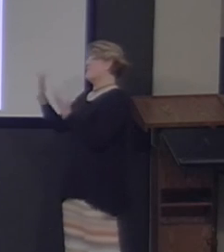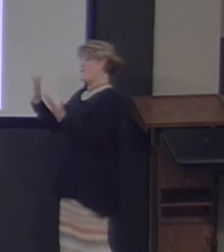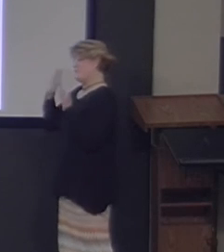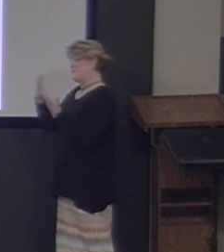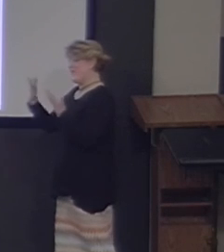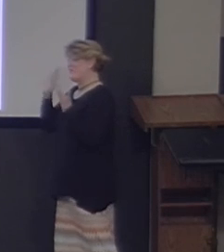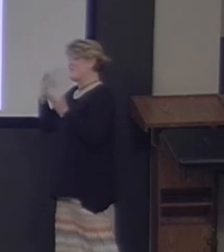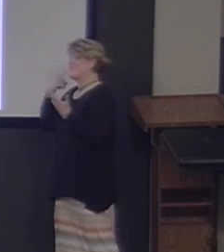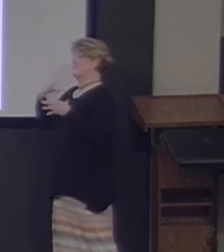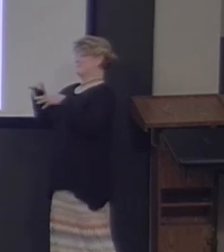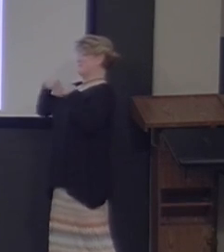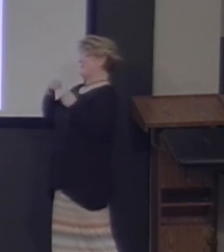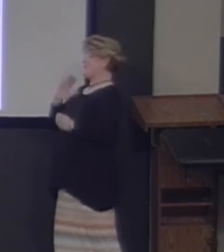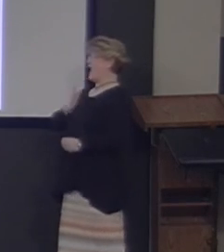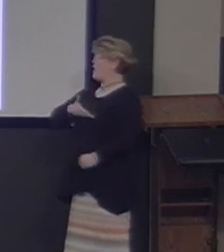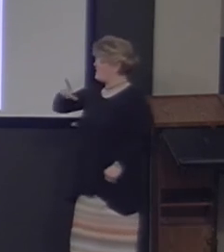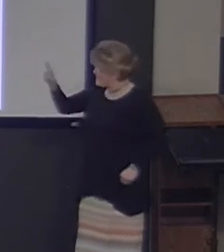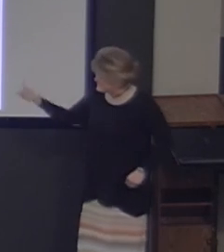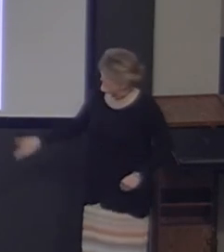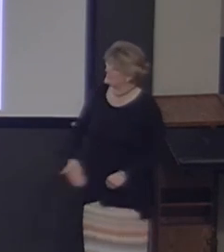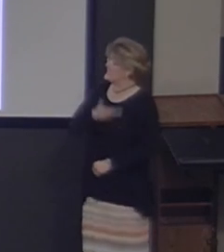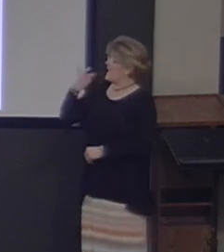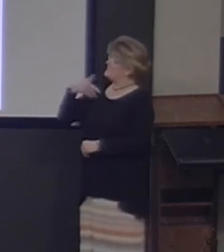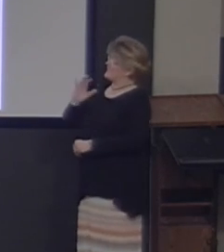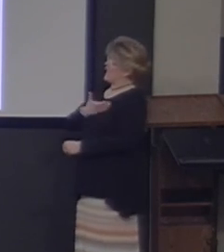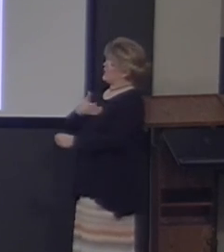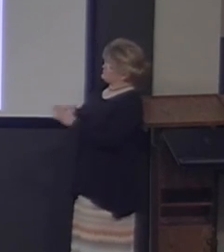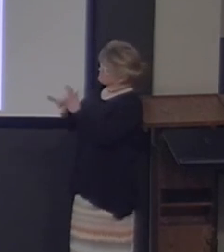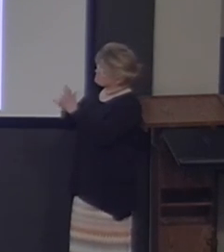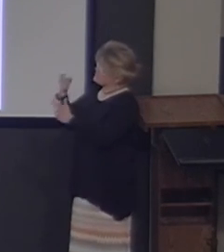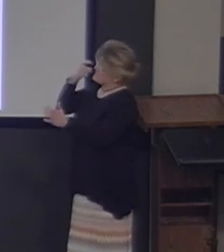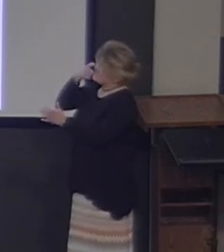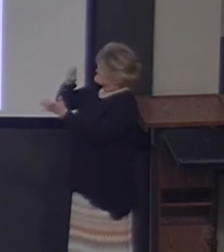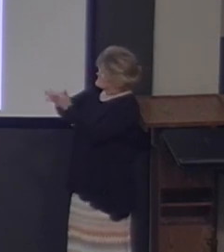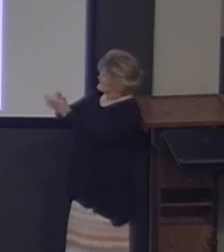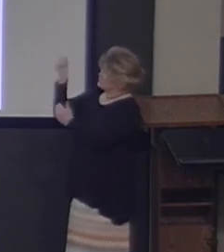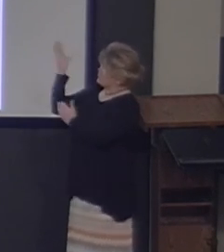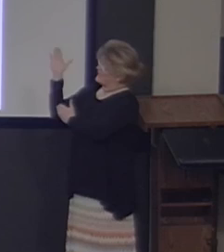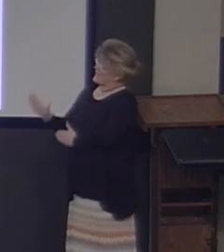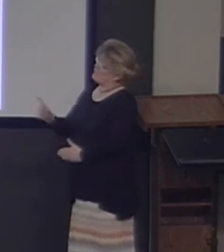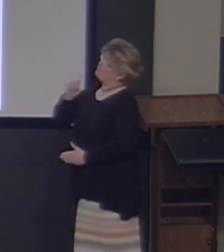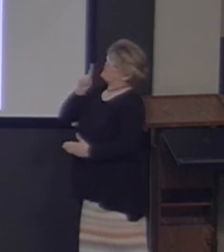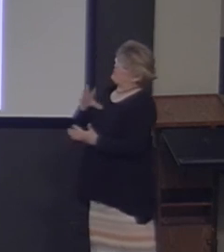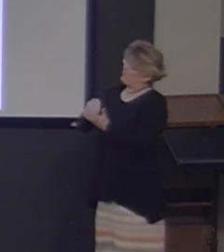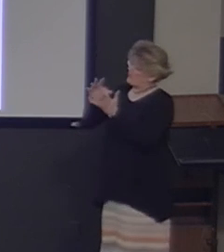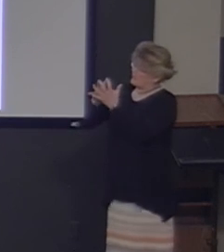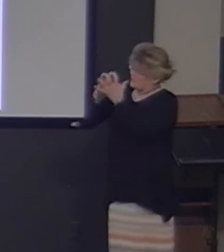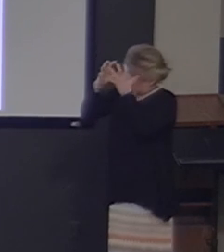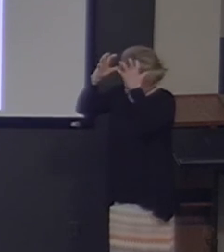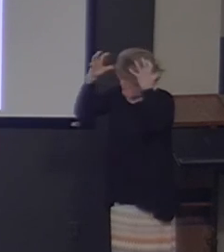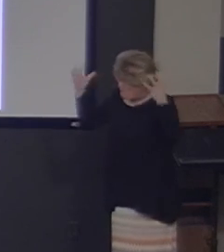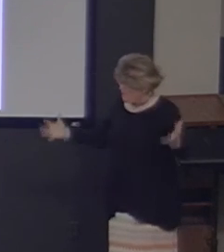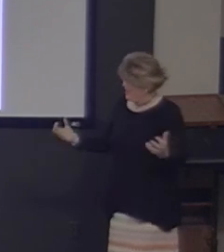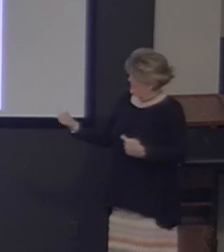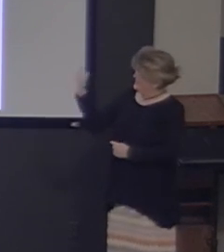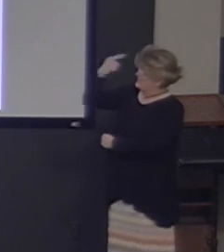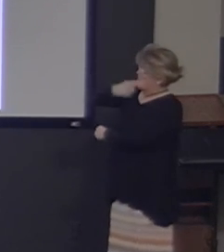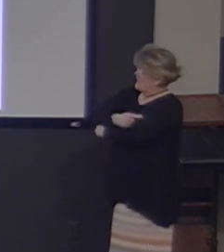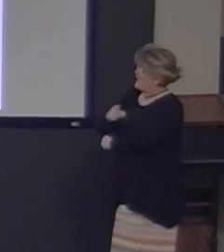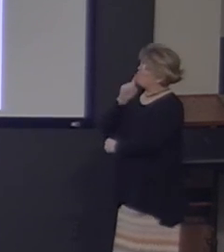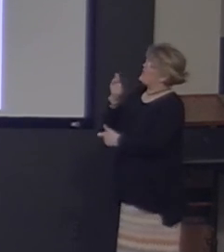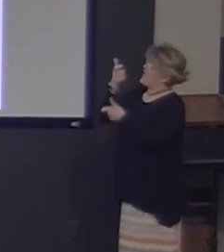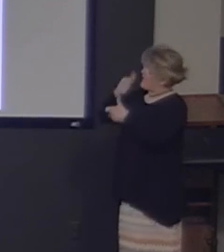All right, well, I would like to thank you so very much, Dr. Newcombe, for accepting our invitation to be our distinguished lecturer